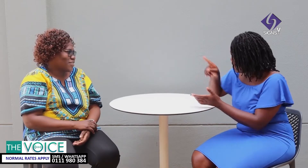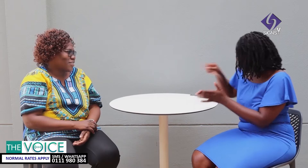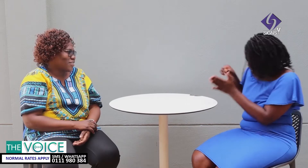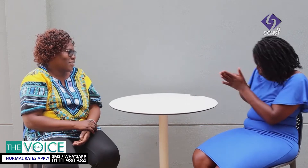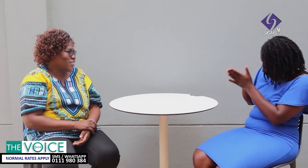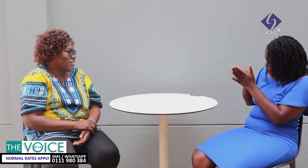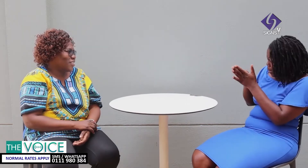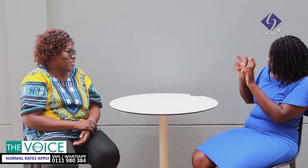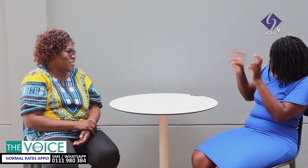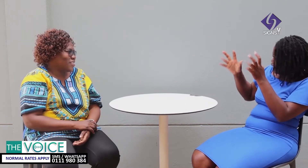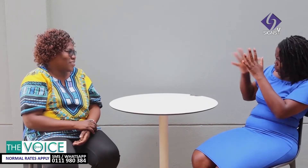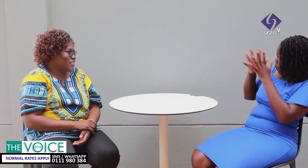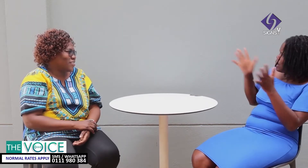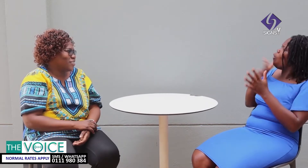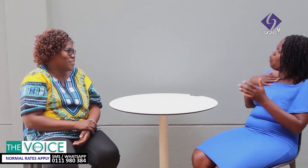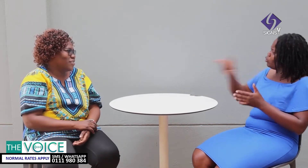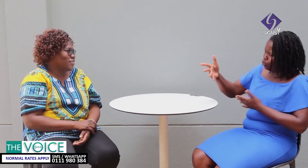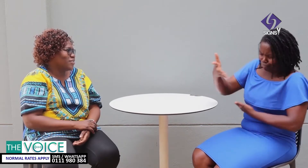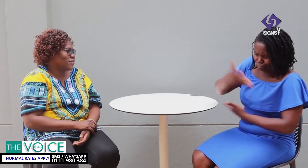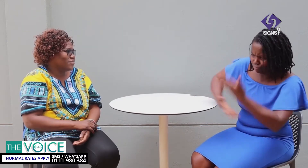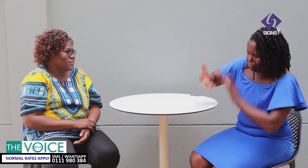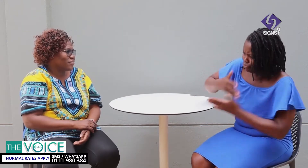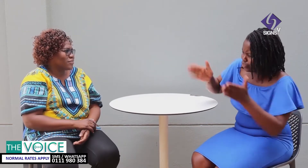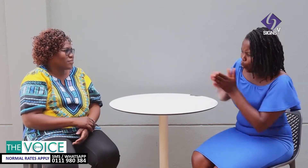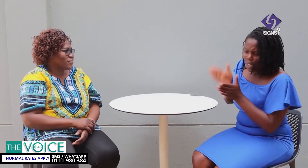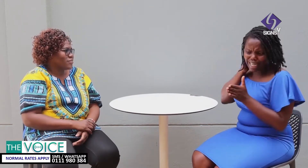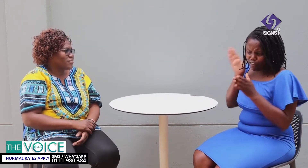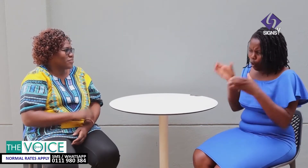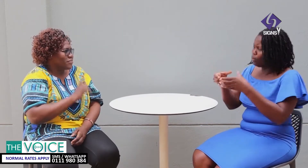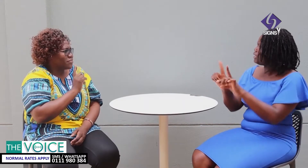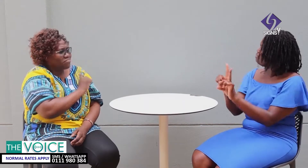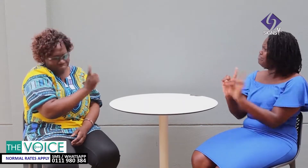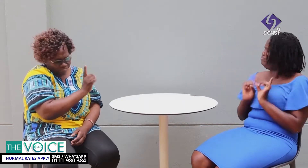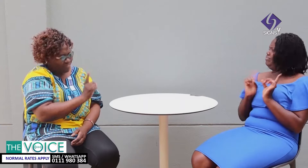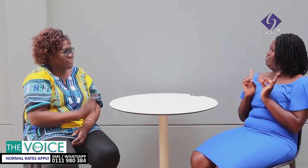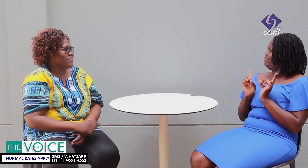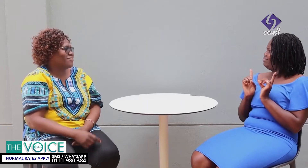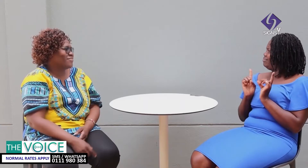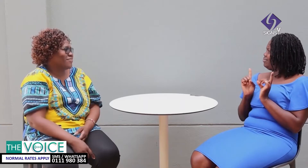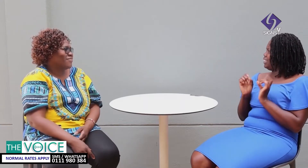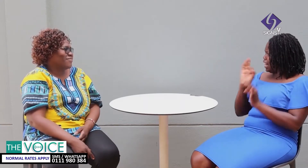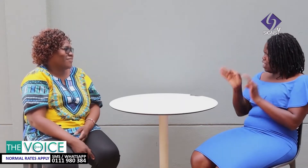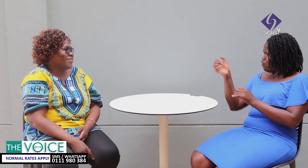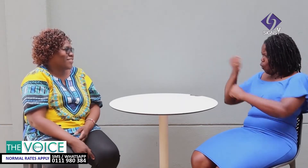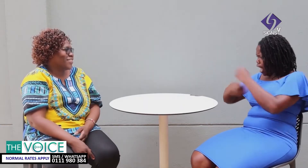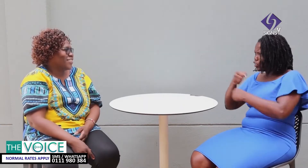you interact with the hearing, that was okay? Yes, the problem they had was seeing me use sign